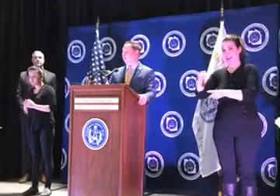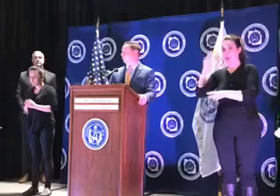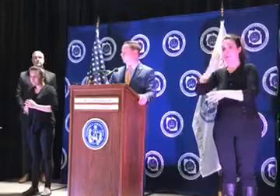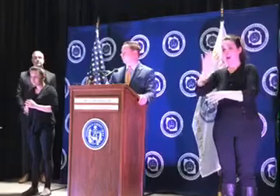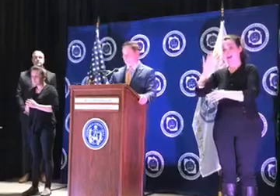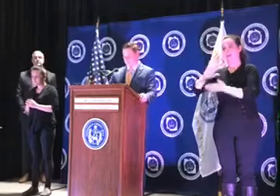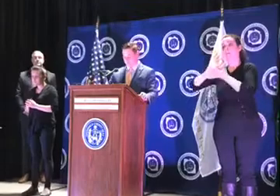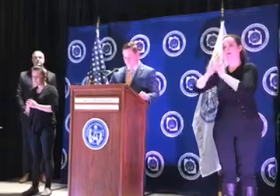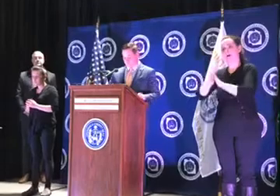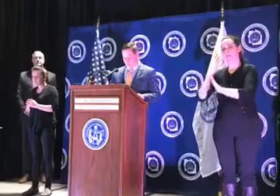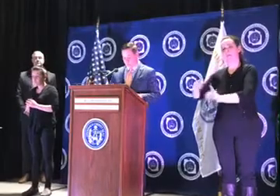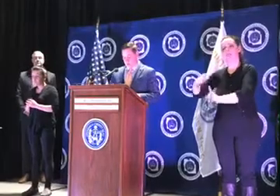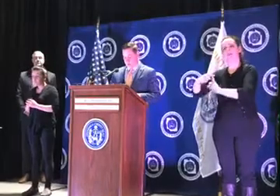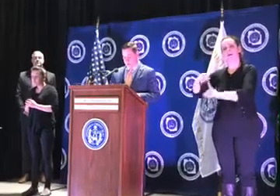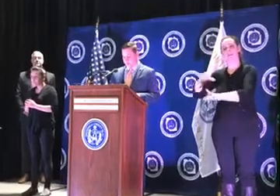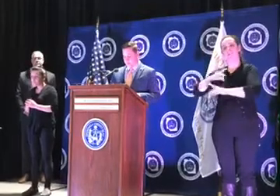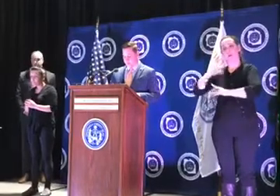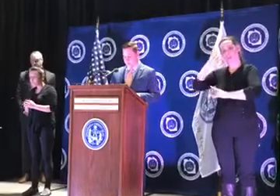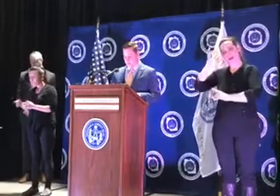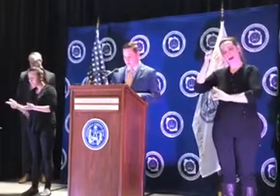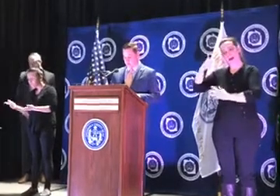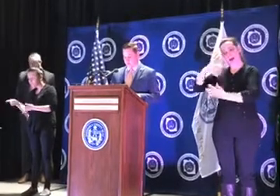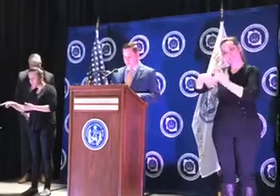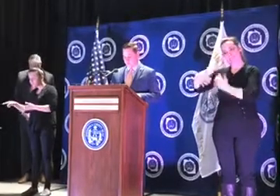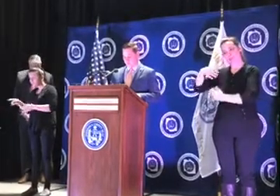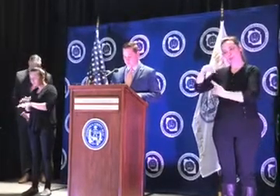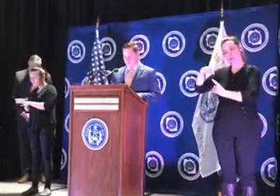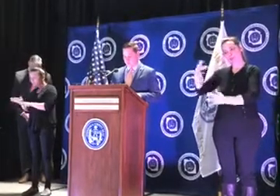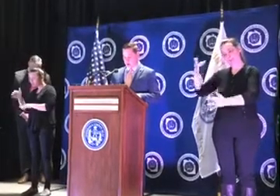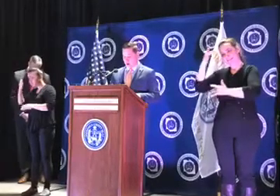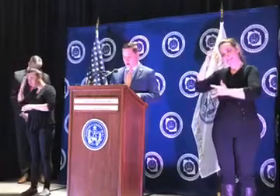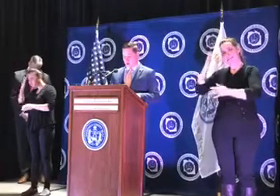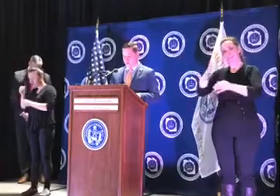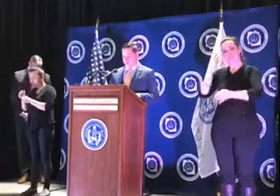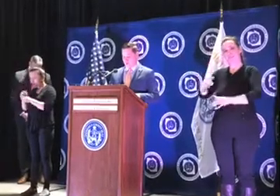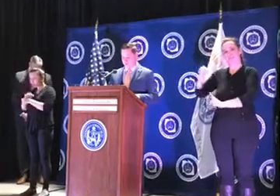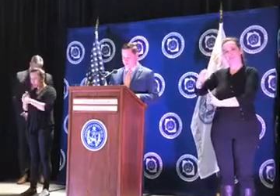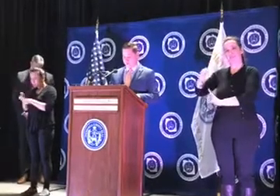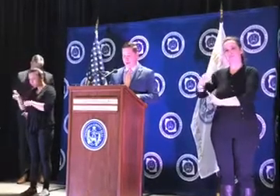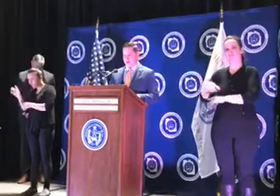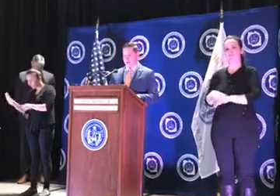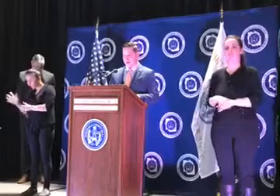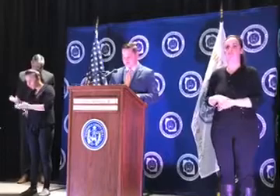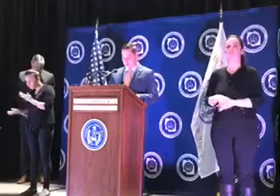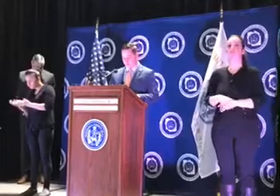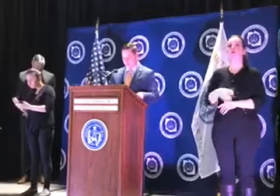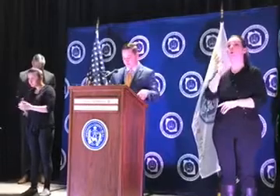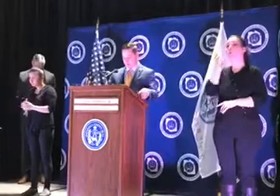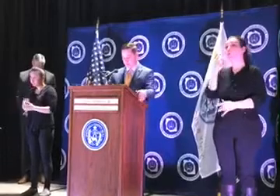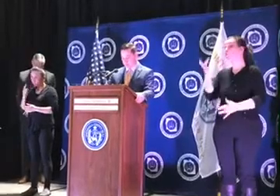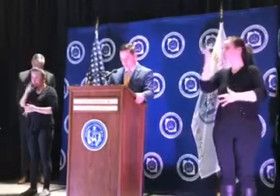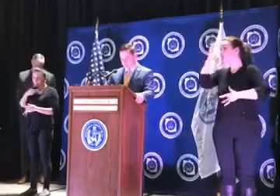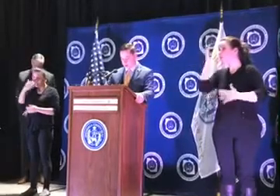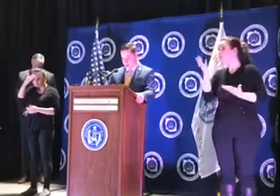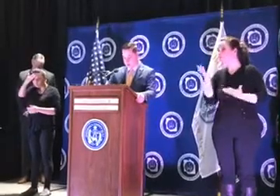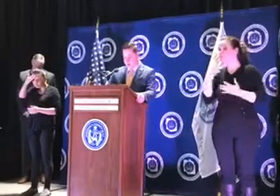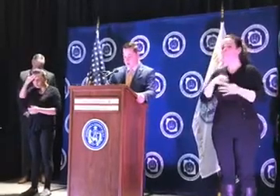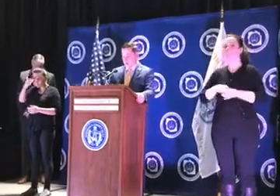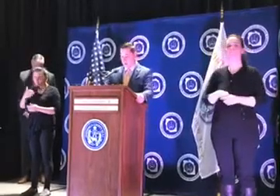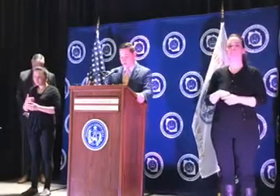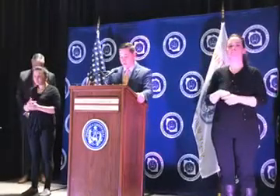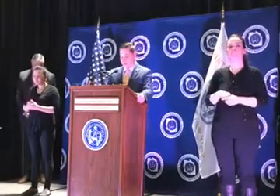to a doctor referral. Let's break down who the individuals are as far as some background, not specifically who they